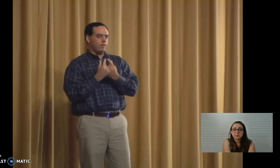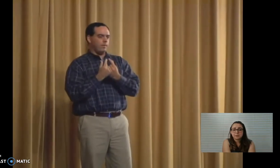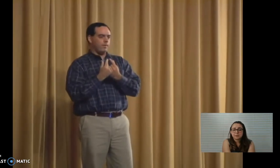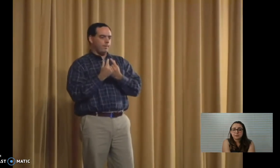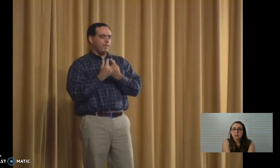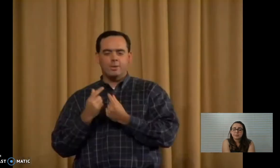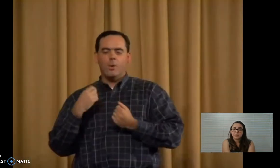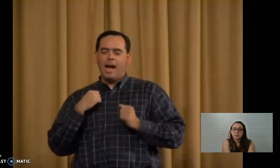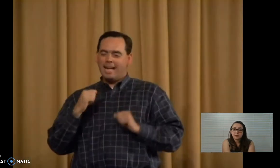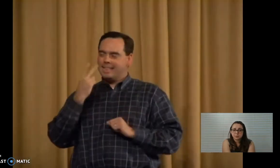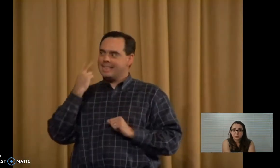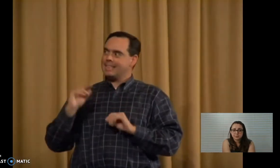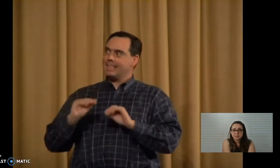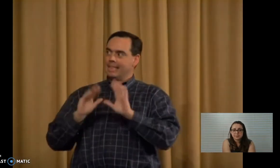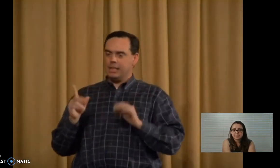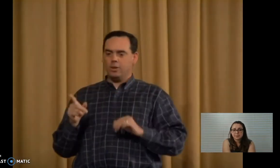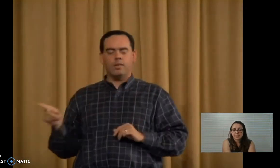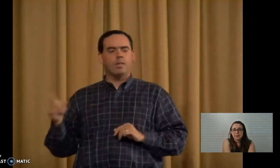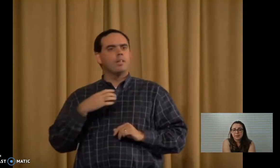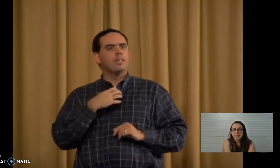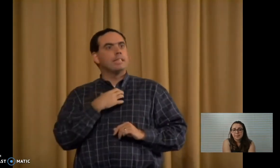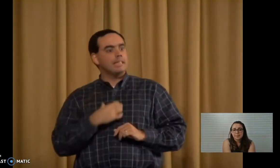also in different cultural groups.